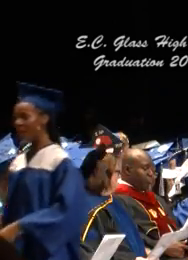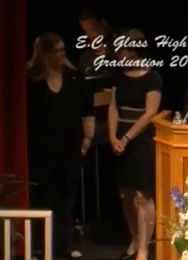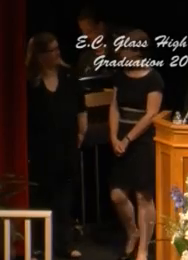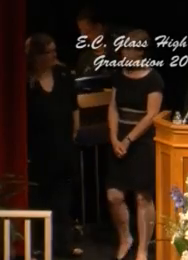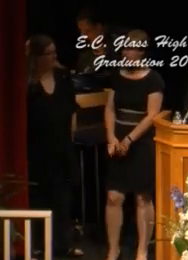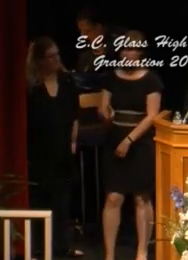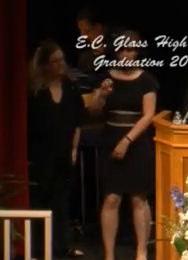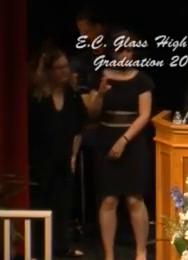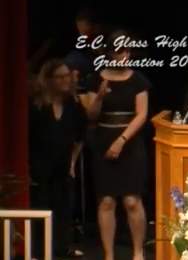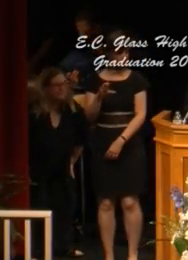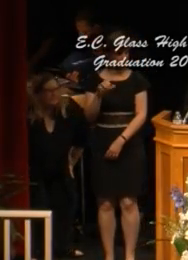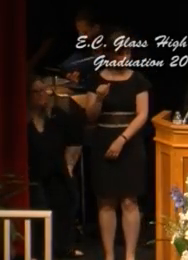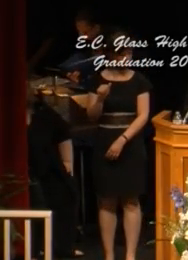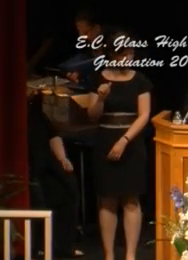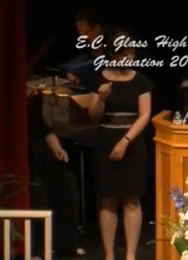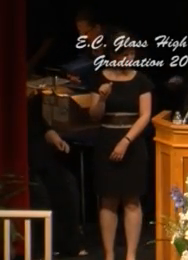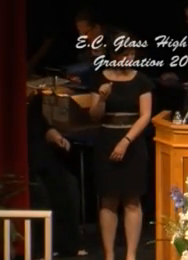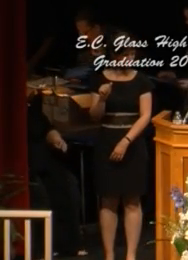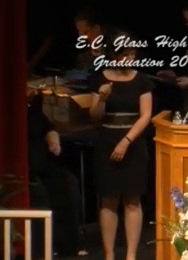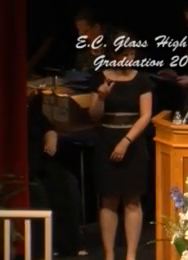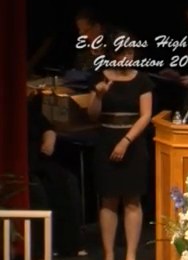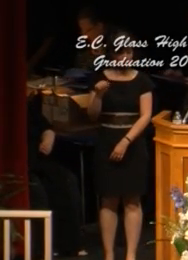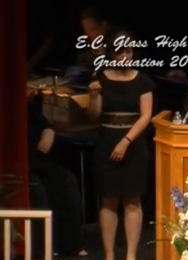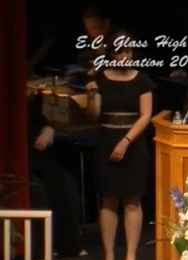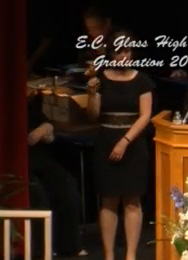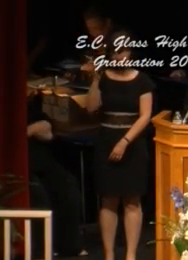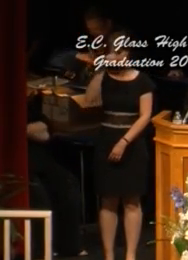Rebecca Noelle Lass.